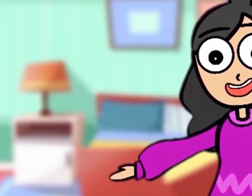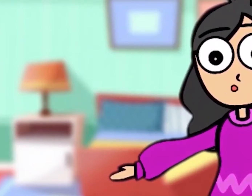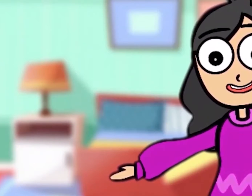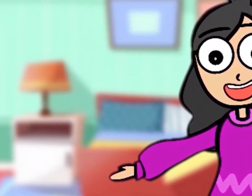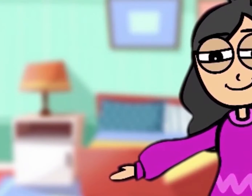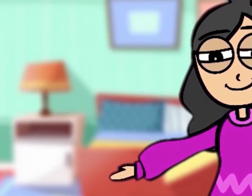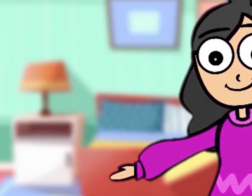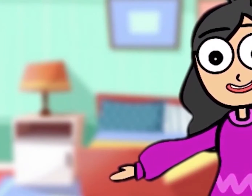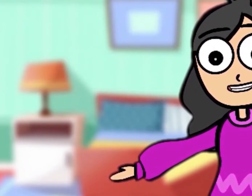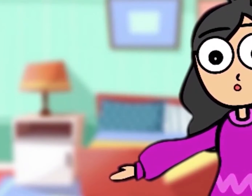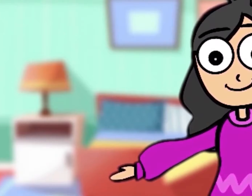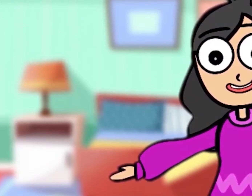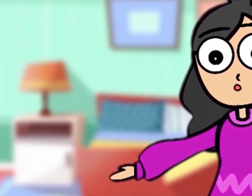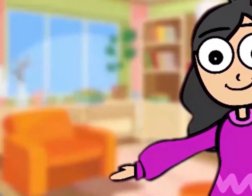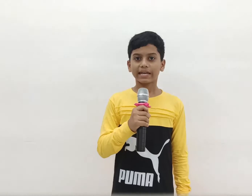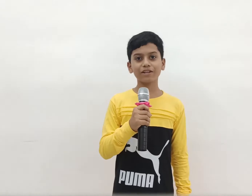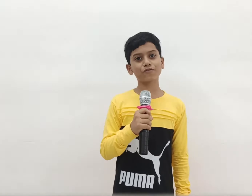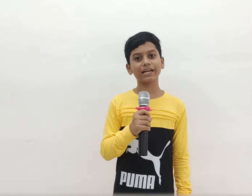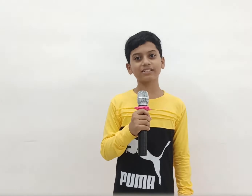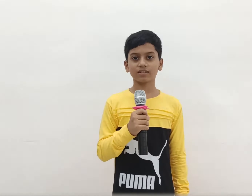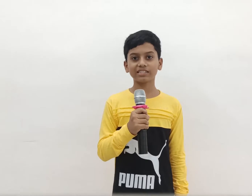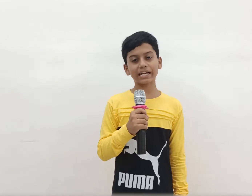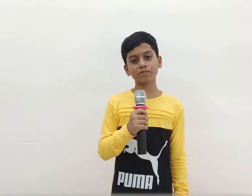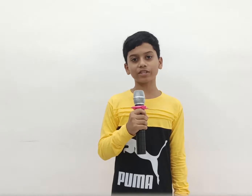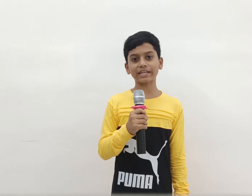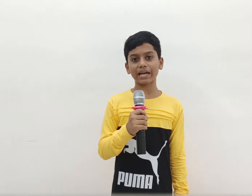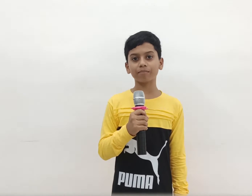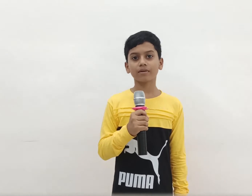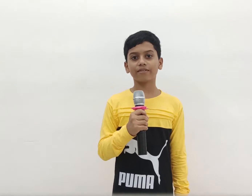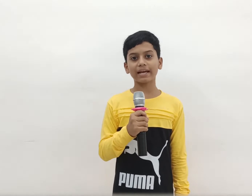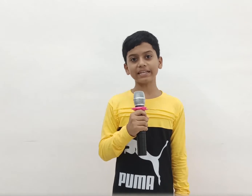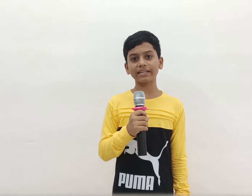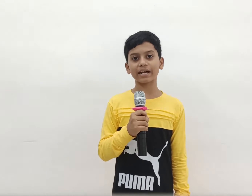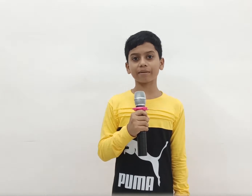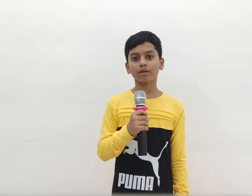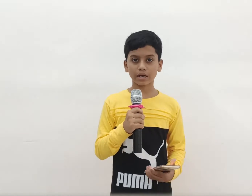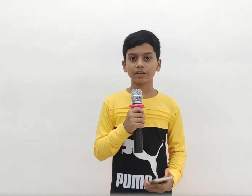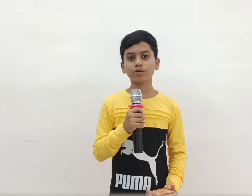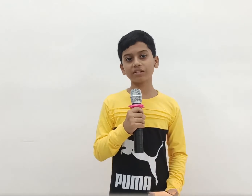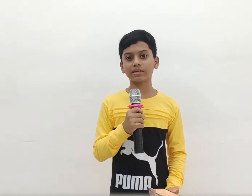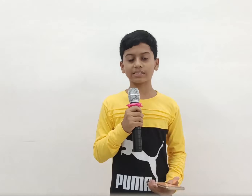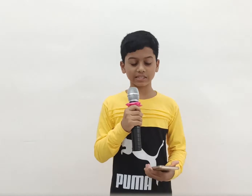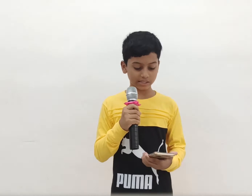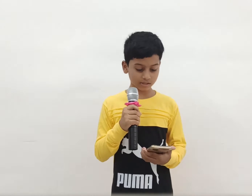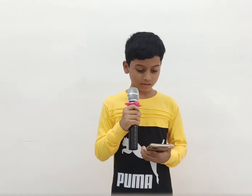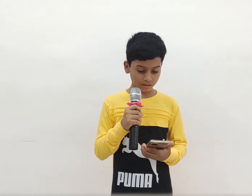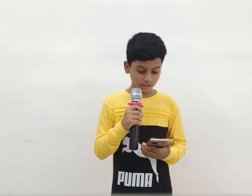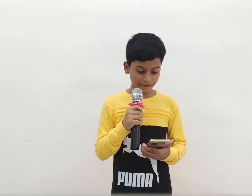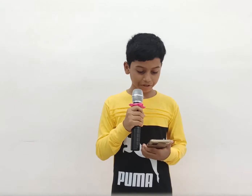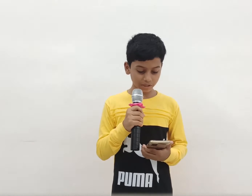learn so many amazing things. Hello friends, it's Rhapsody time, reality time, and today's message